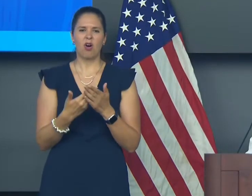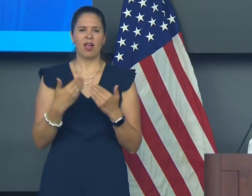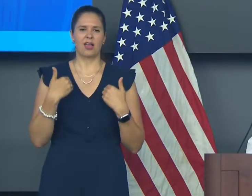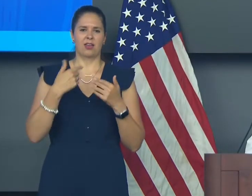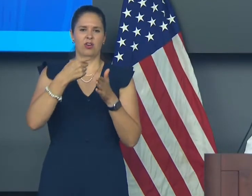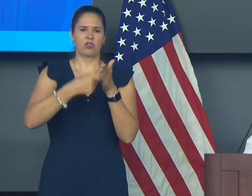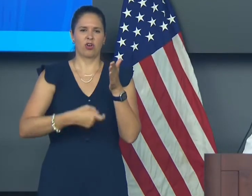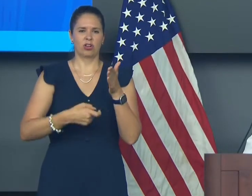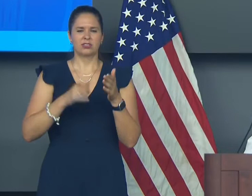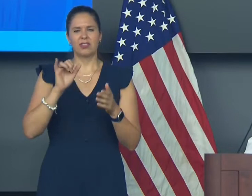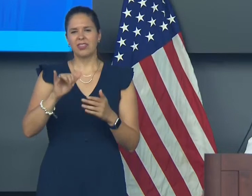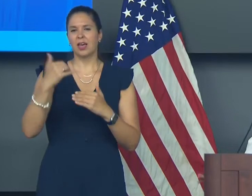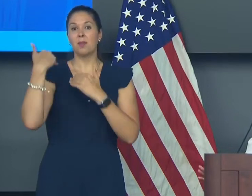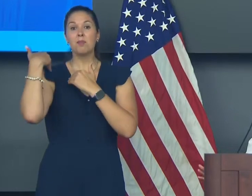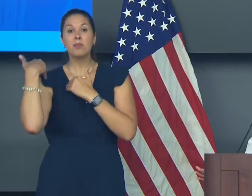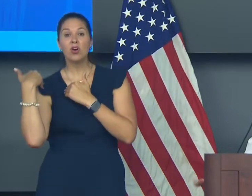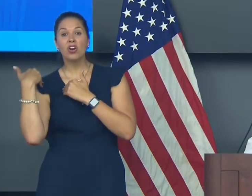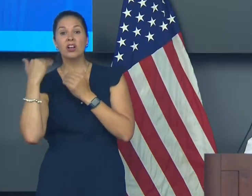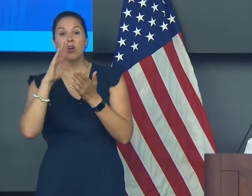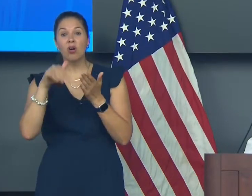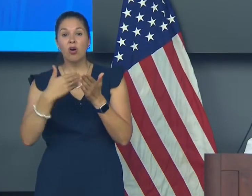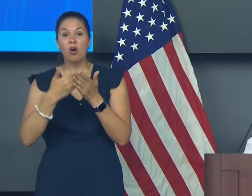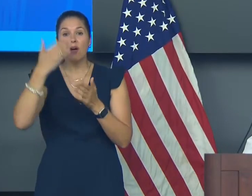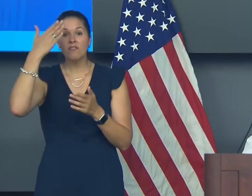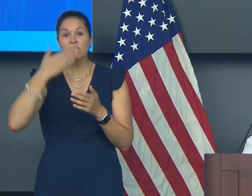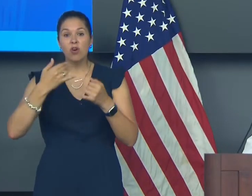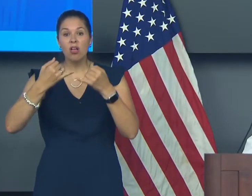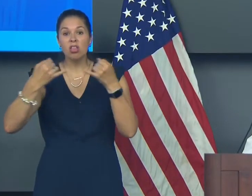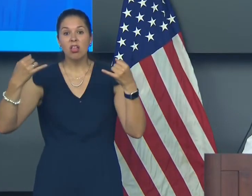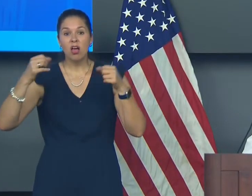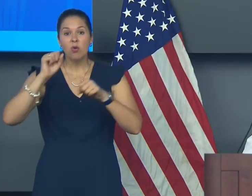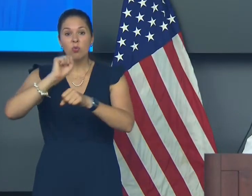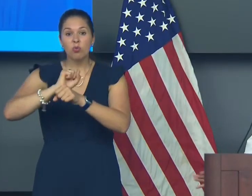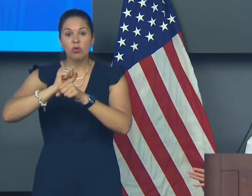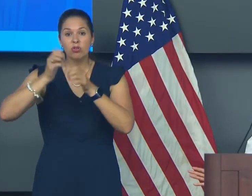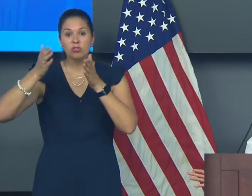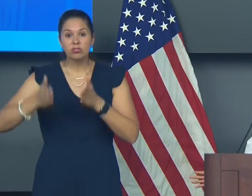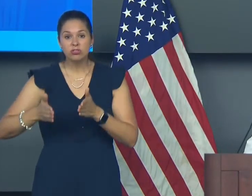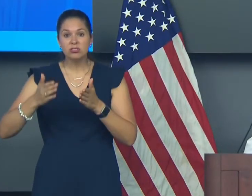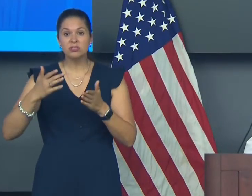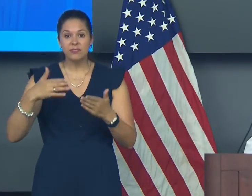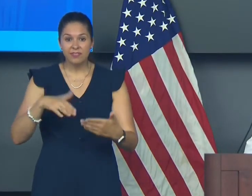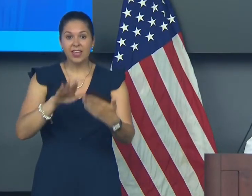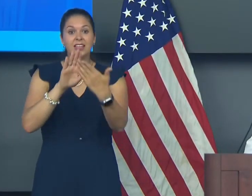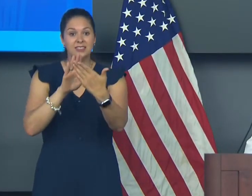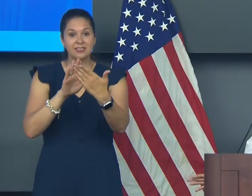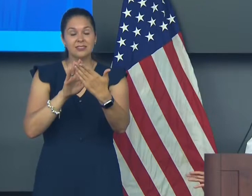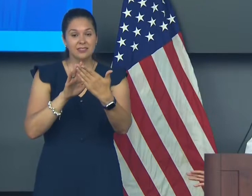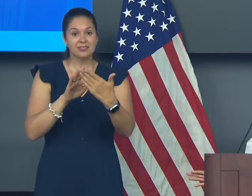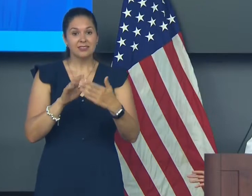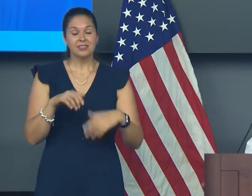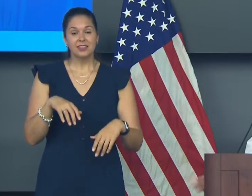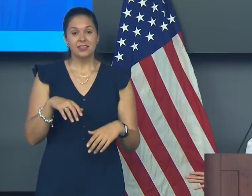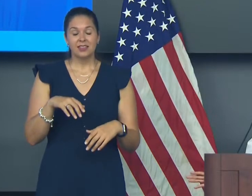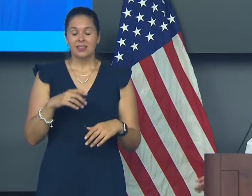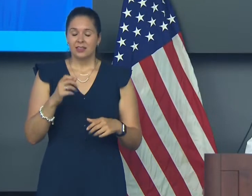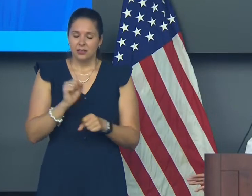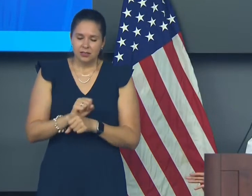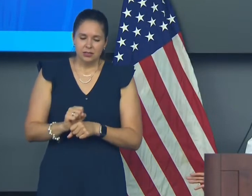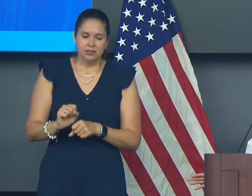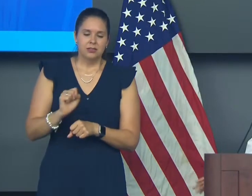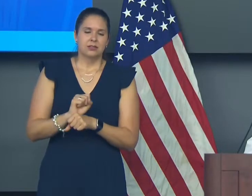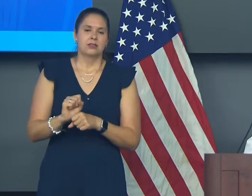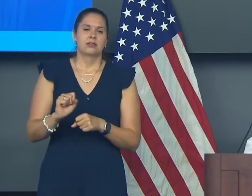cost. The burden that all of our frontline workers were put to face to give everything they had every